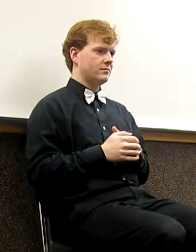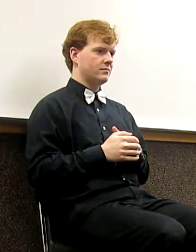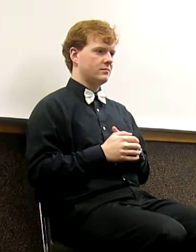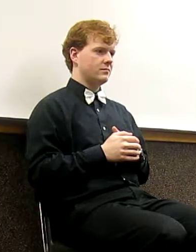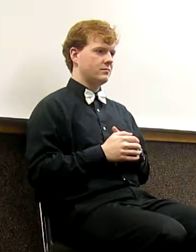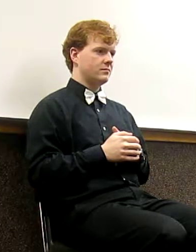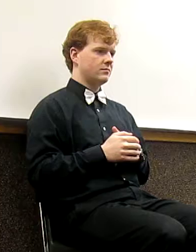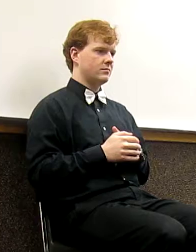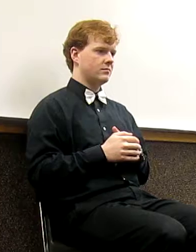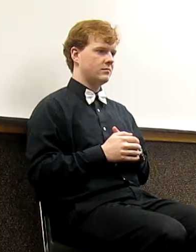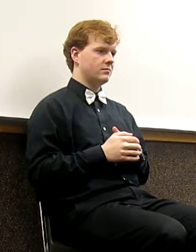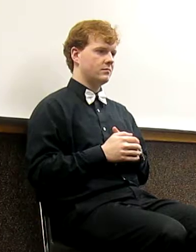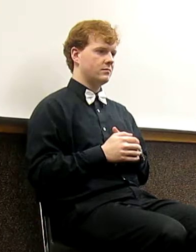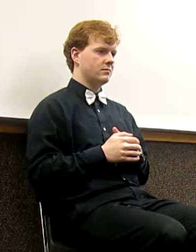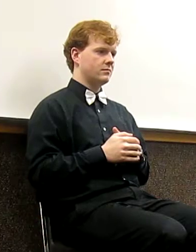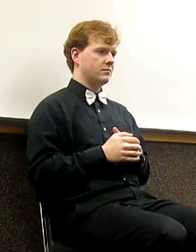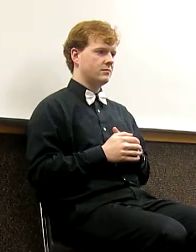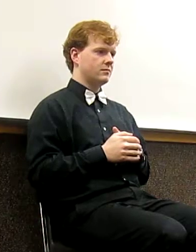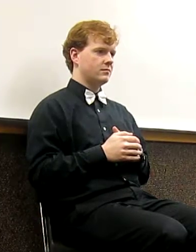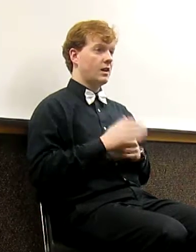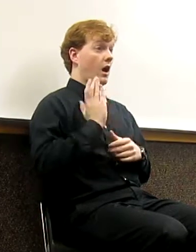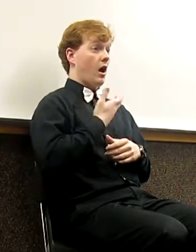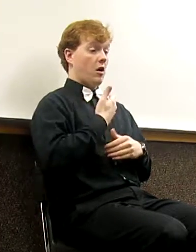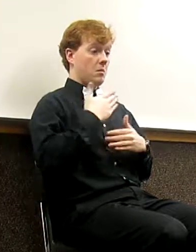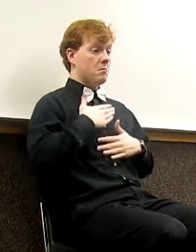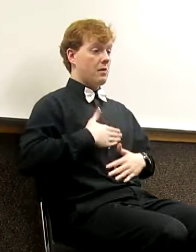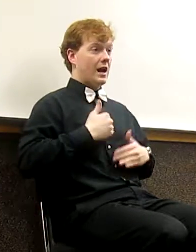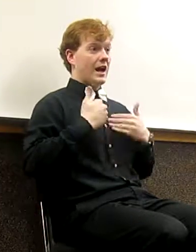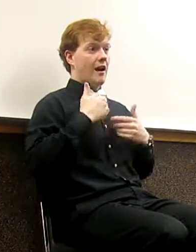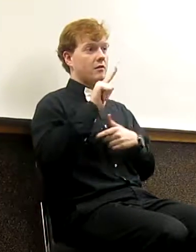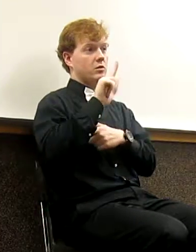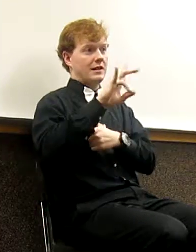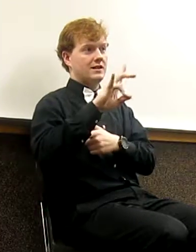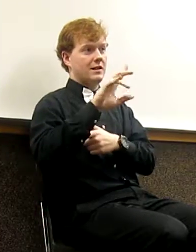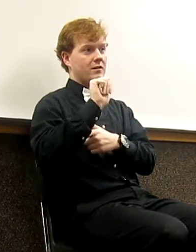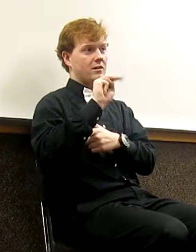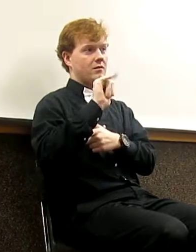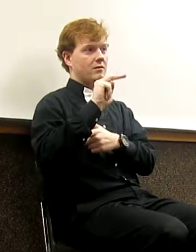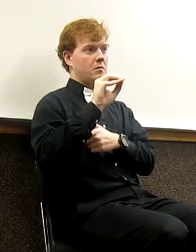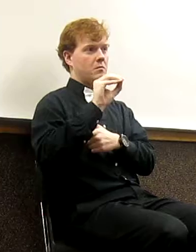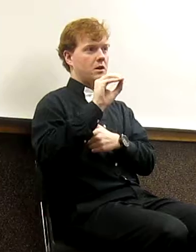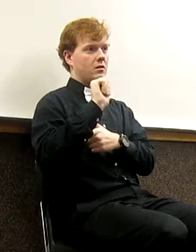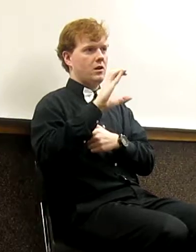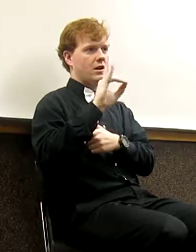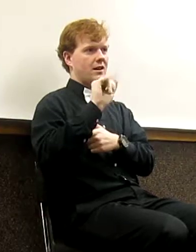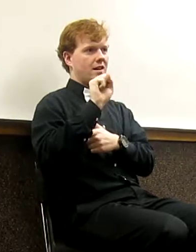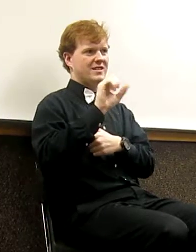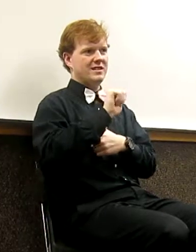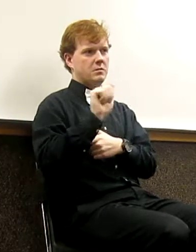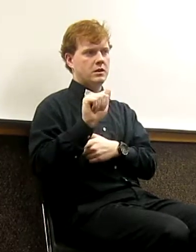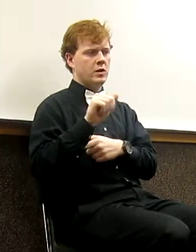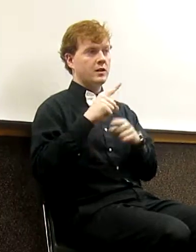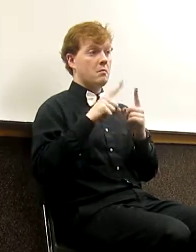ones, like creatine and whatnot. We get from food. Okay? So those 9 are called